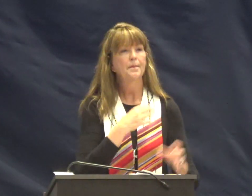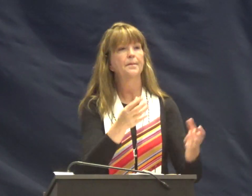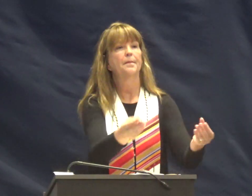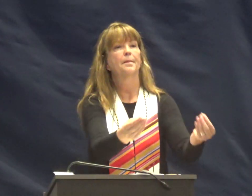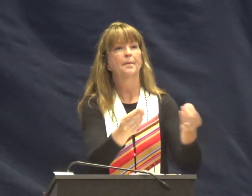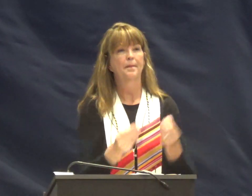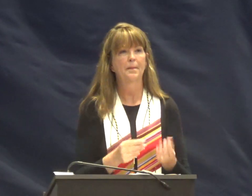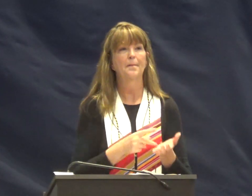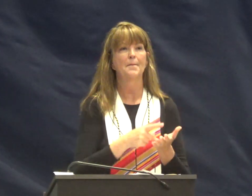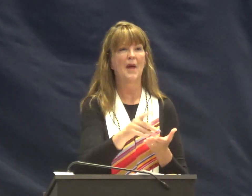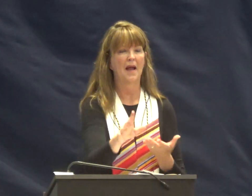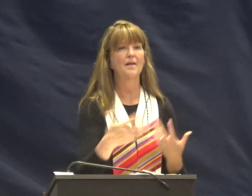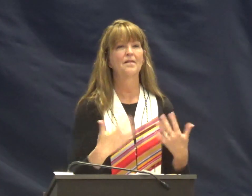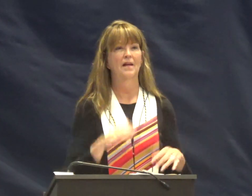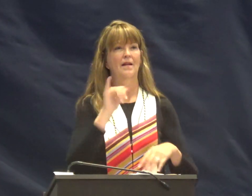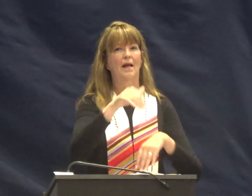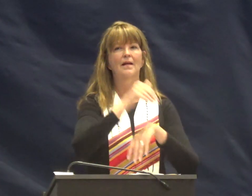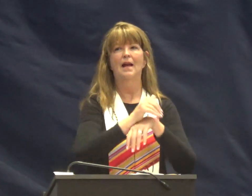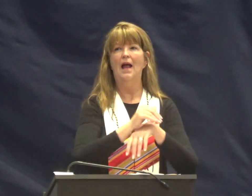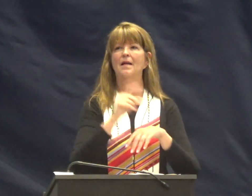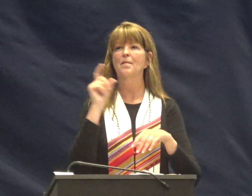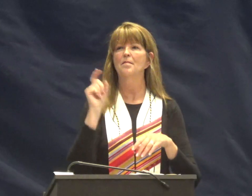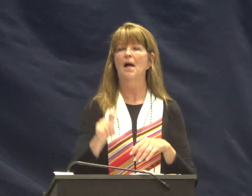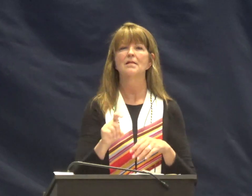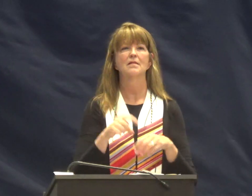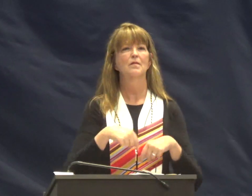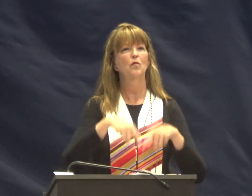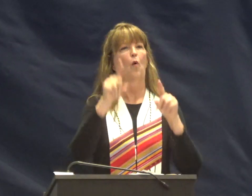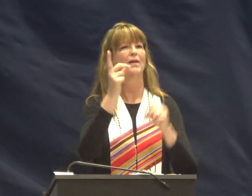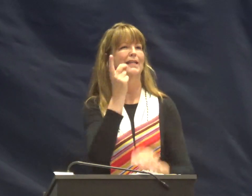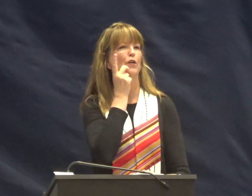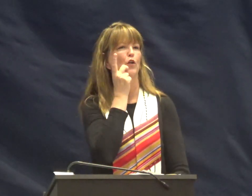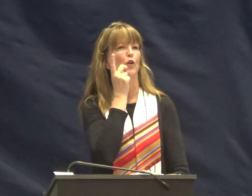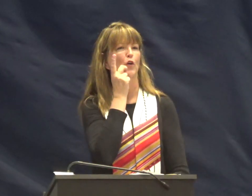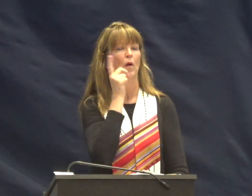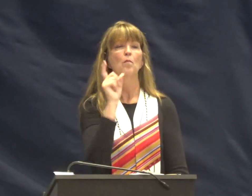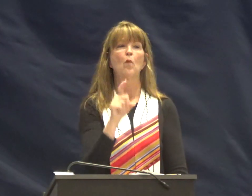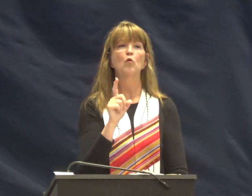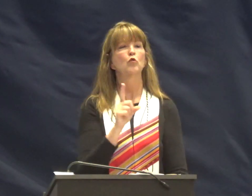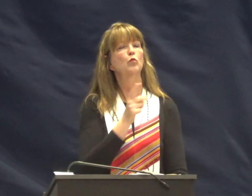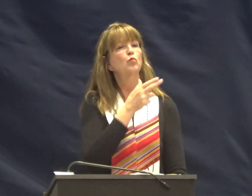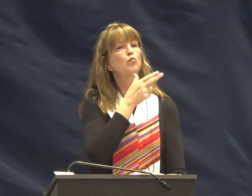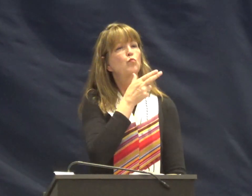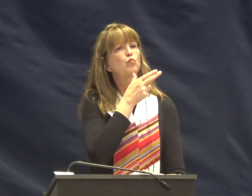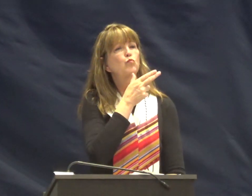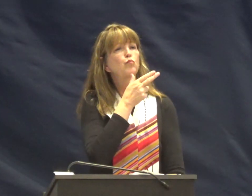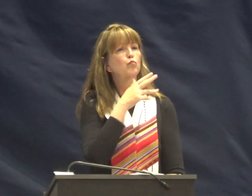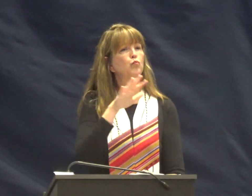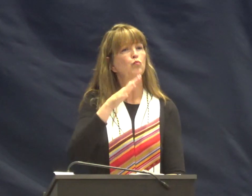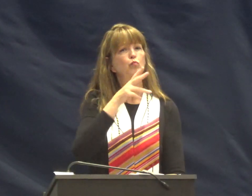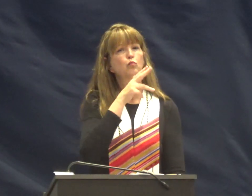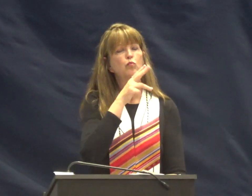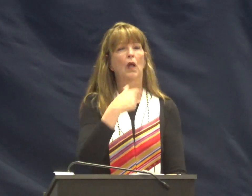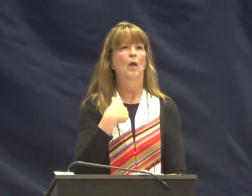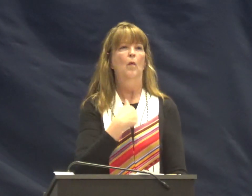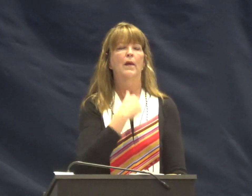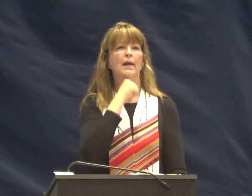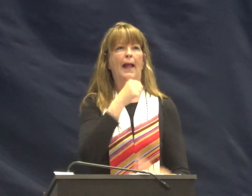and that's what they wanted. So I went ahead and bought them, and then that night, we had to go to dinner. When we were supposed to be